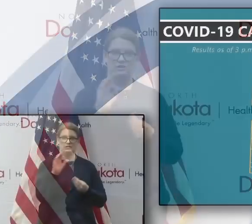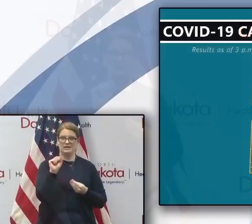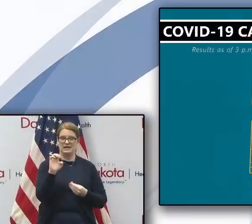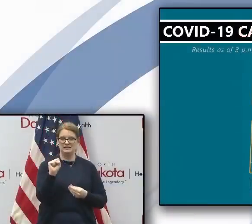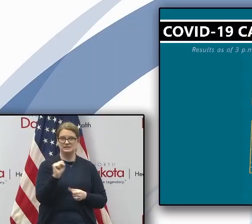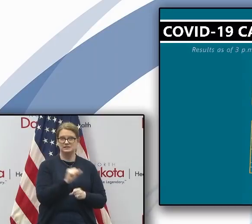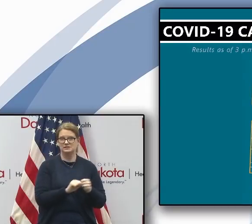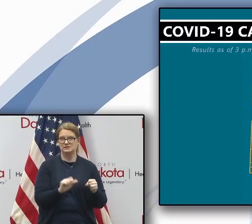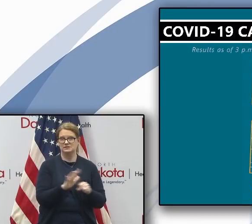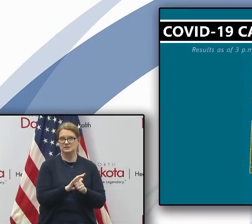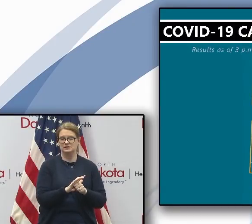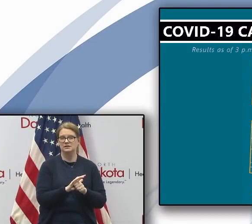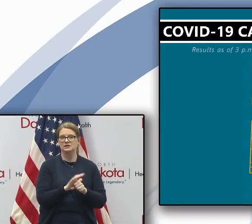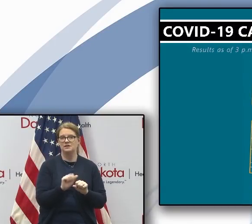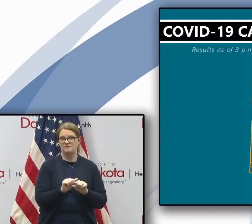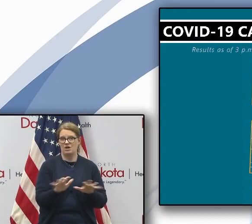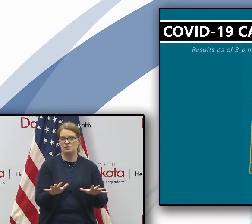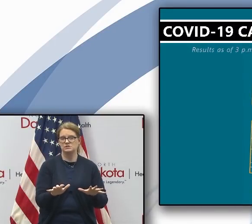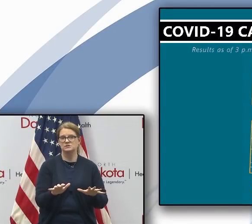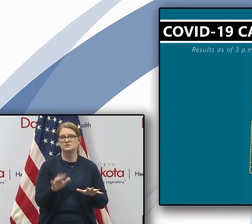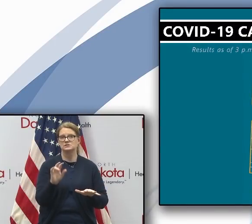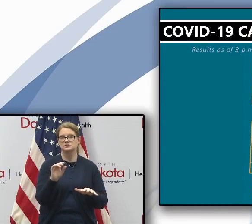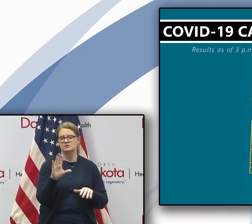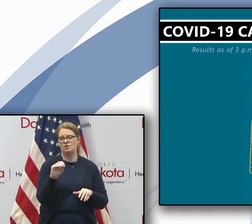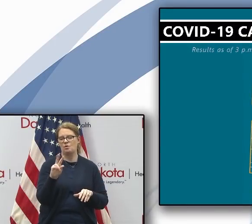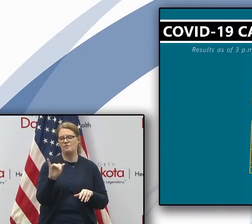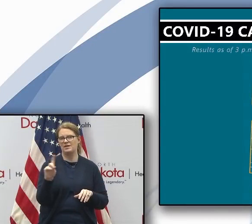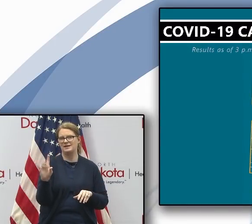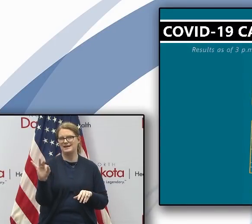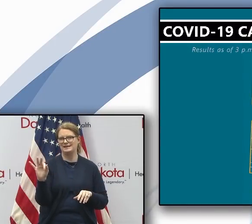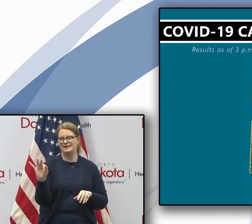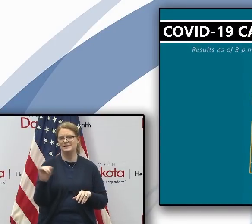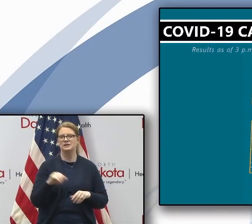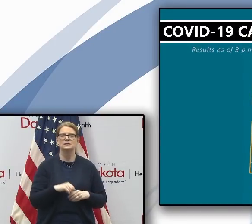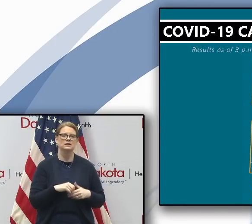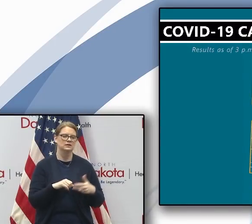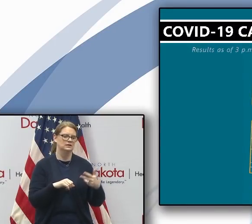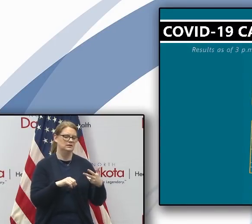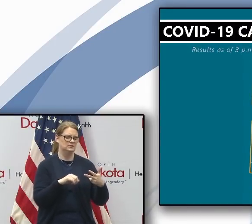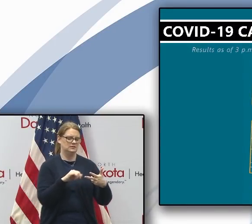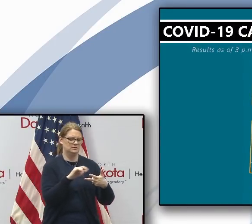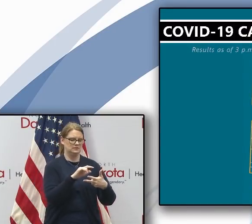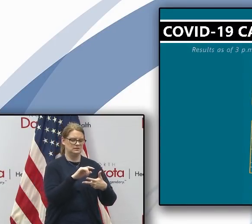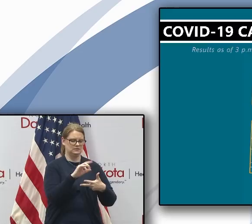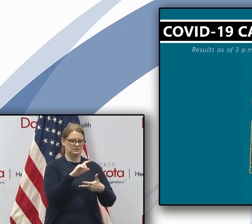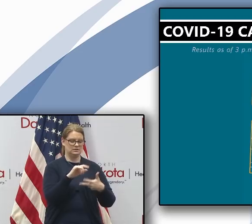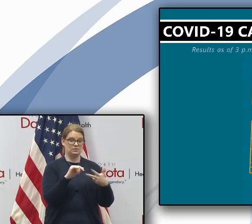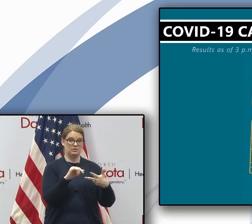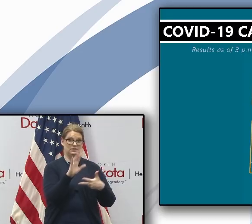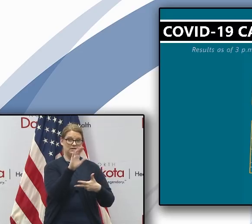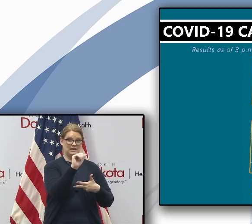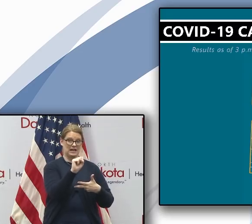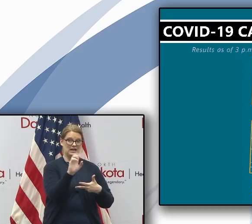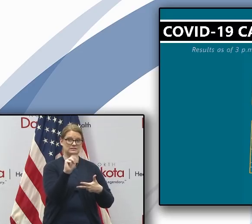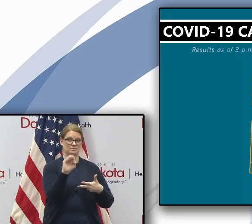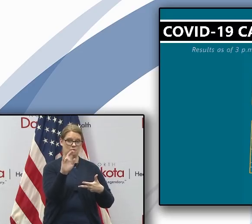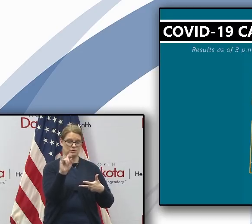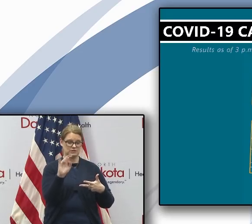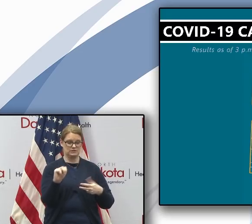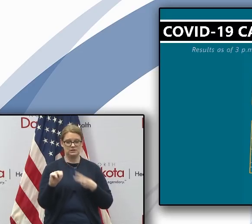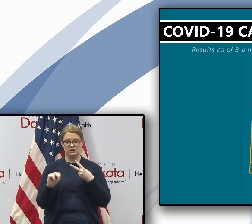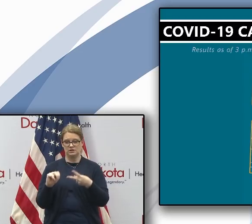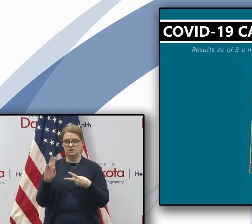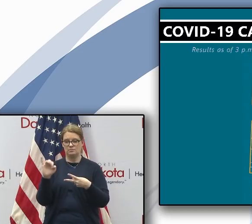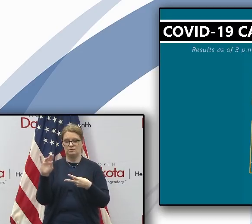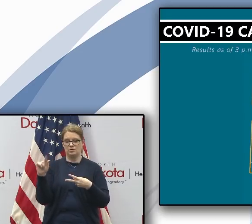of the novel coronavirus disease or COVID-19, 3 each from Cass and Morton counties and 2 each from Burleigh